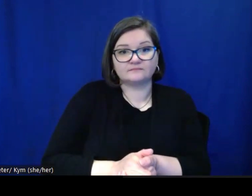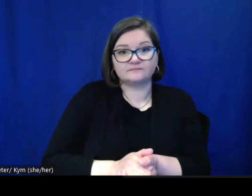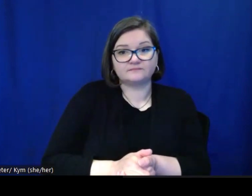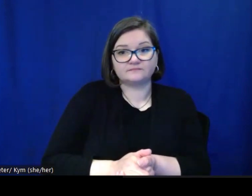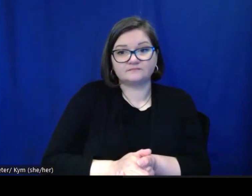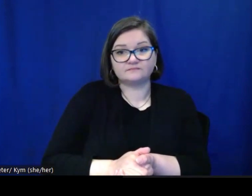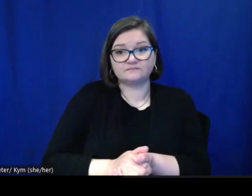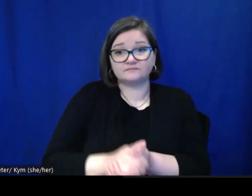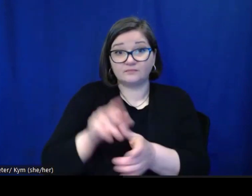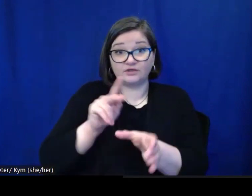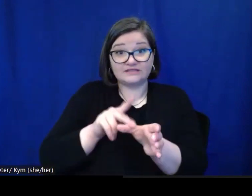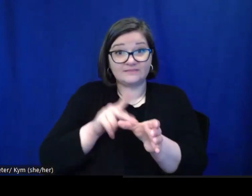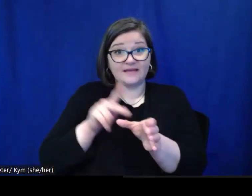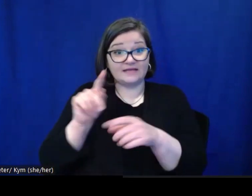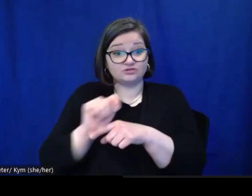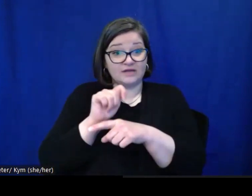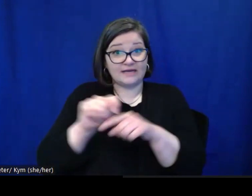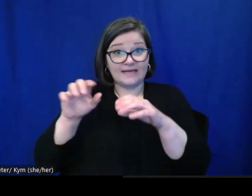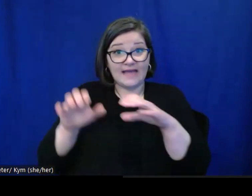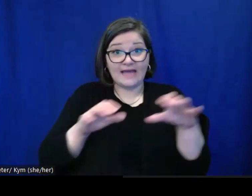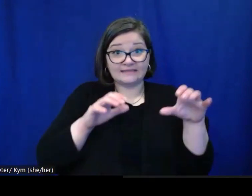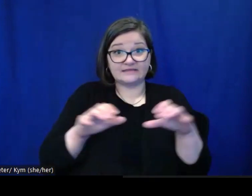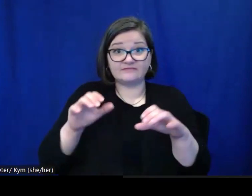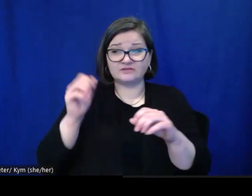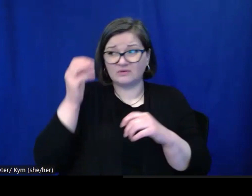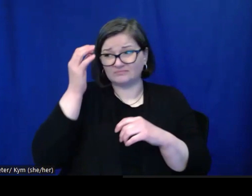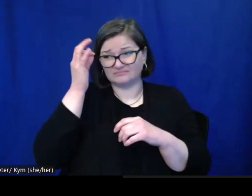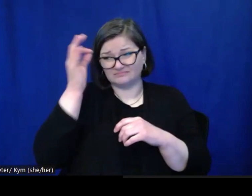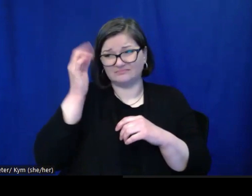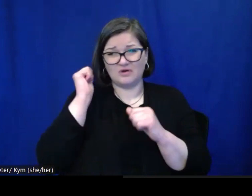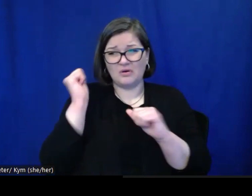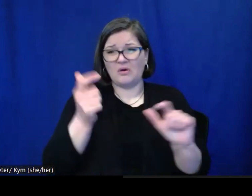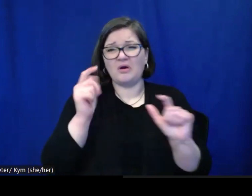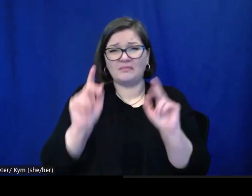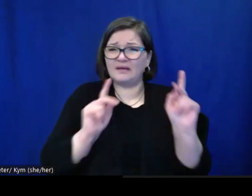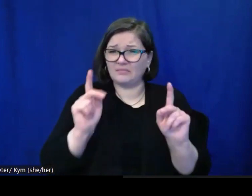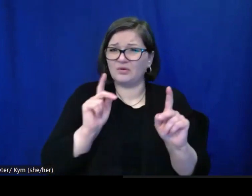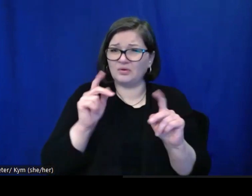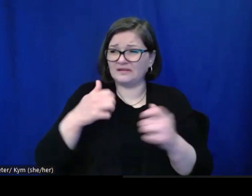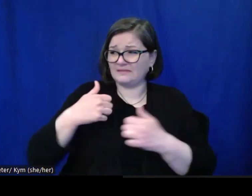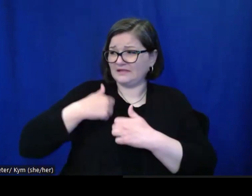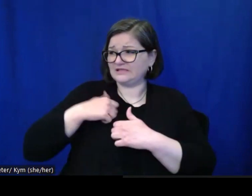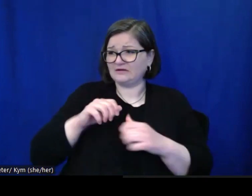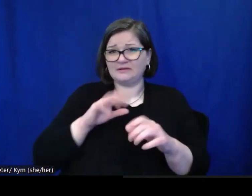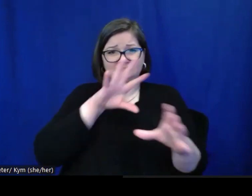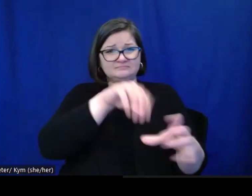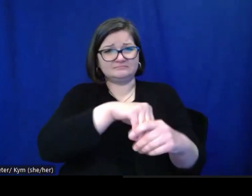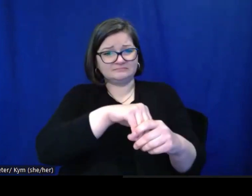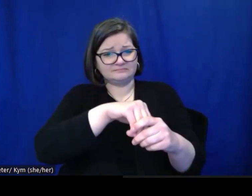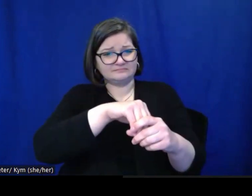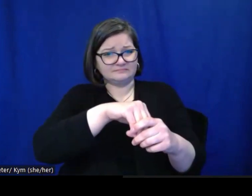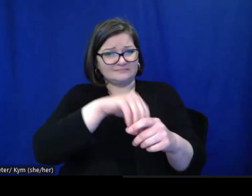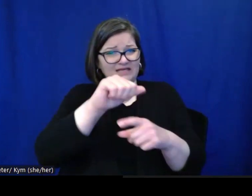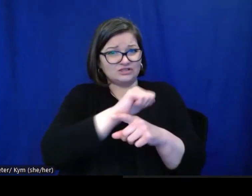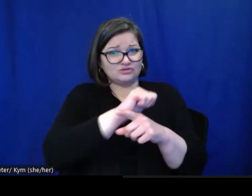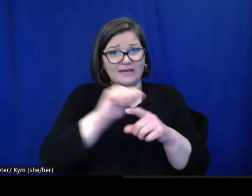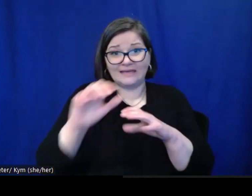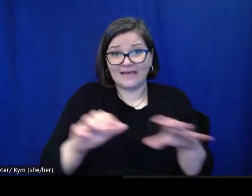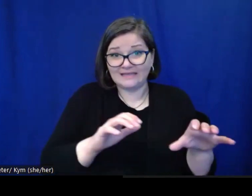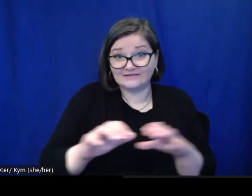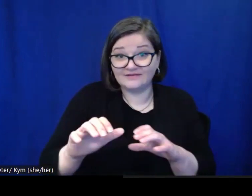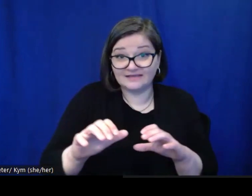Participating in training activities. Almost every person in the military participates in training activities.